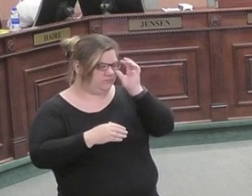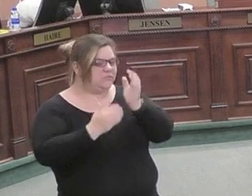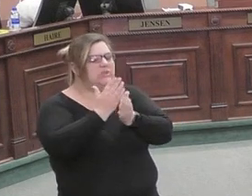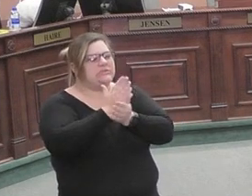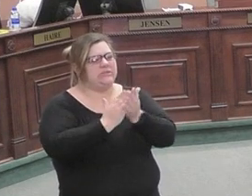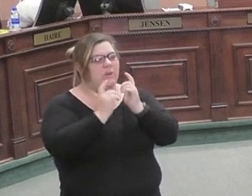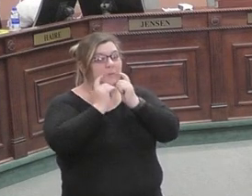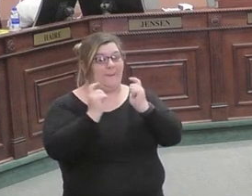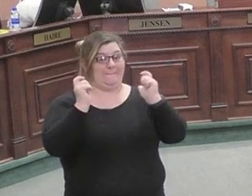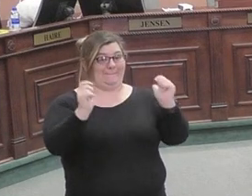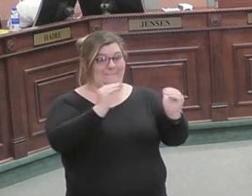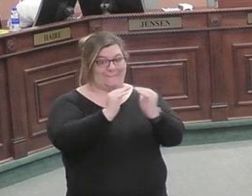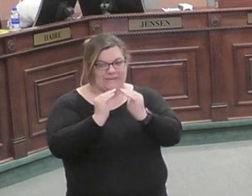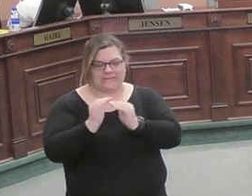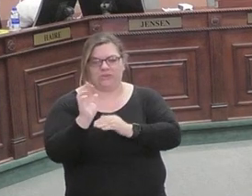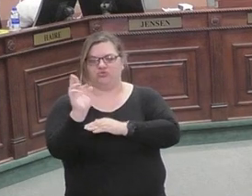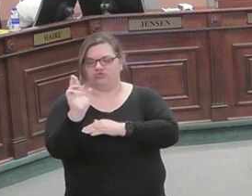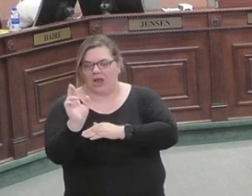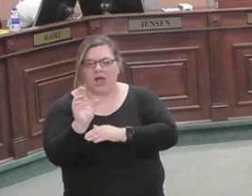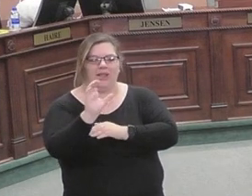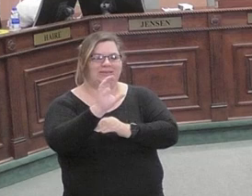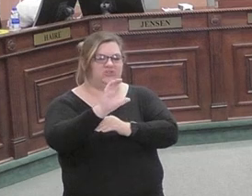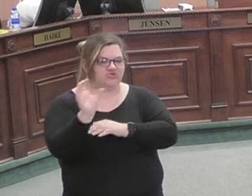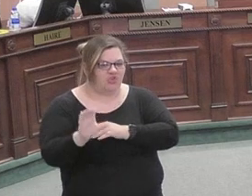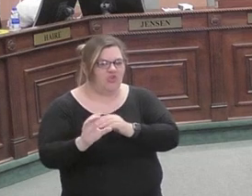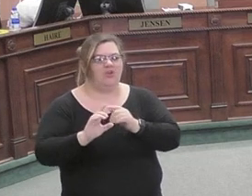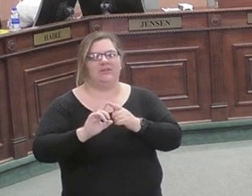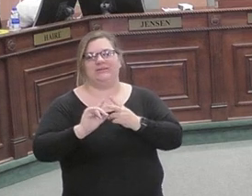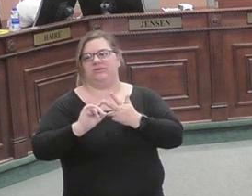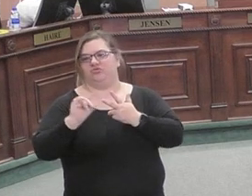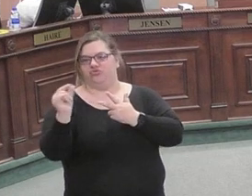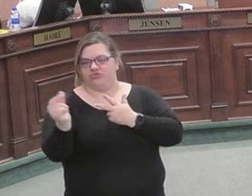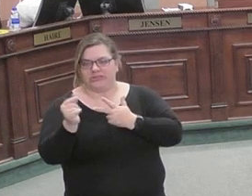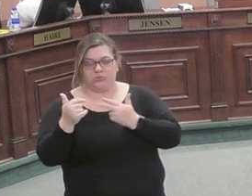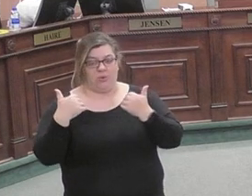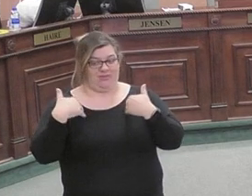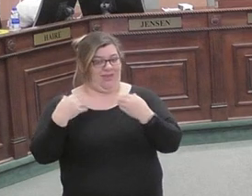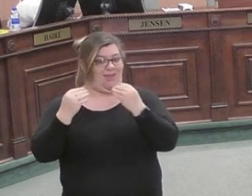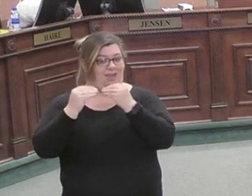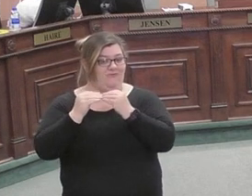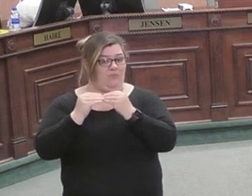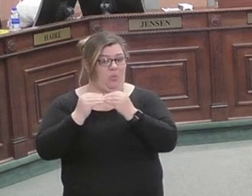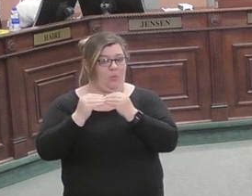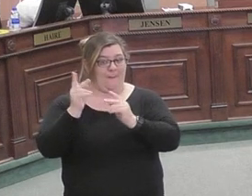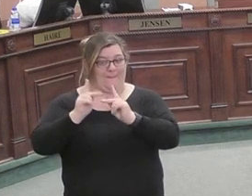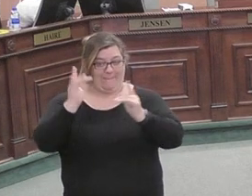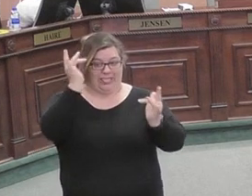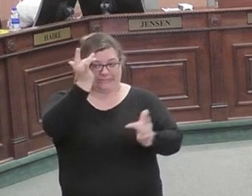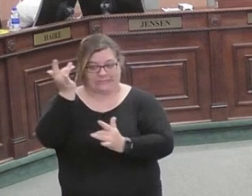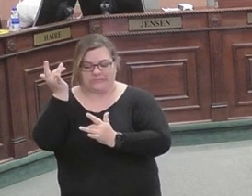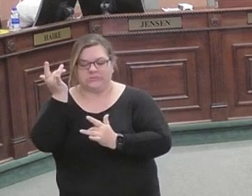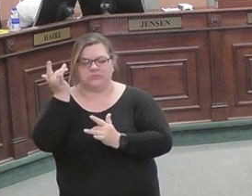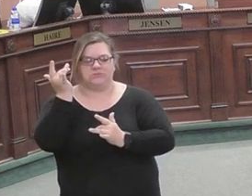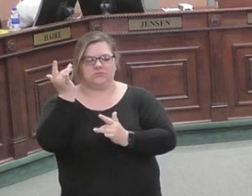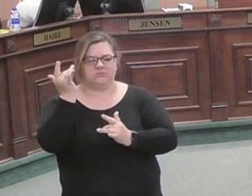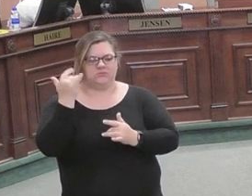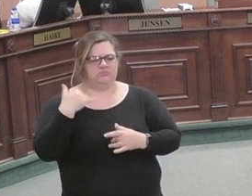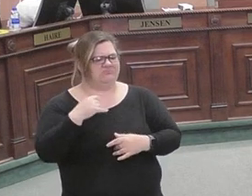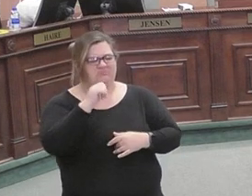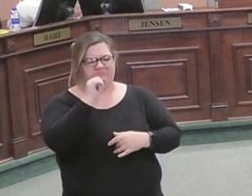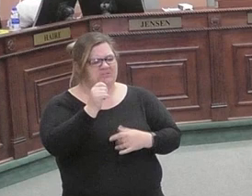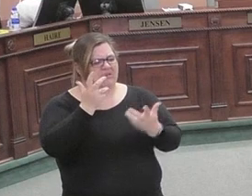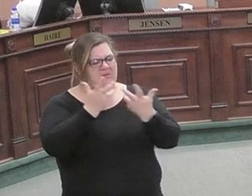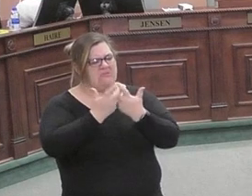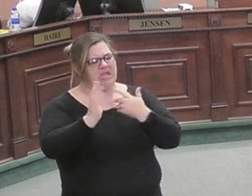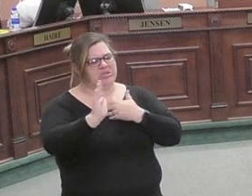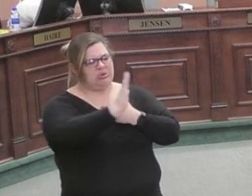Greensboro that have more cases, they haven't done what you're doing here. Do you see that? Why are you doing it now as